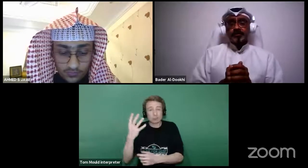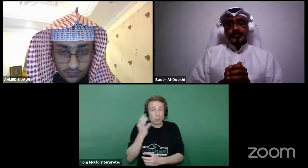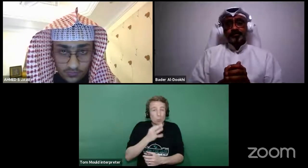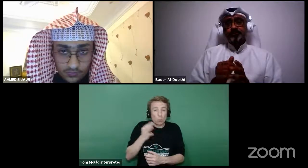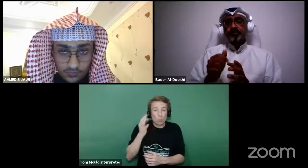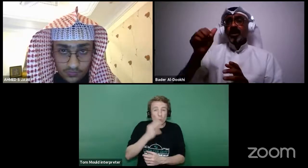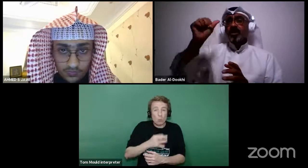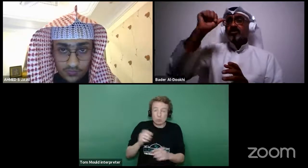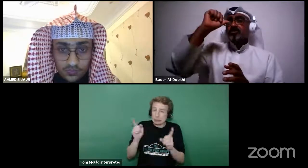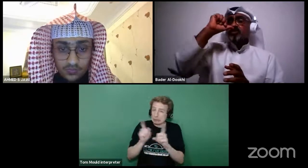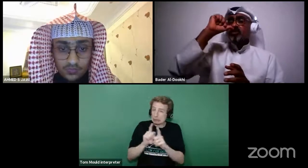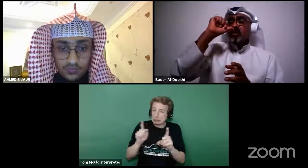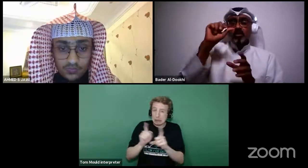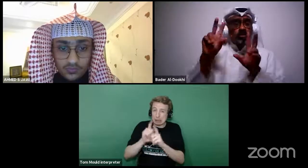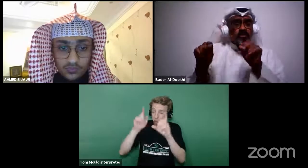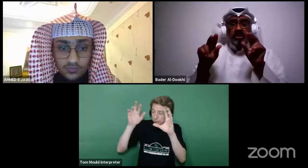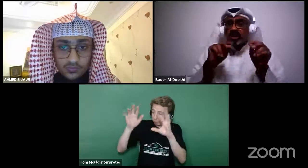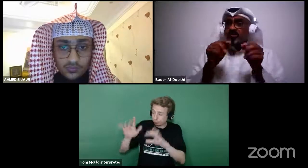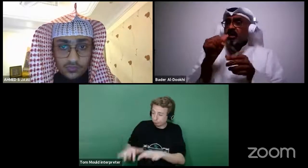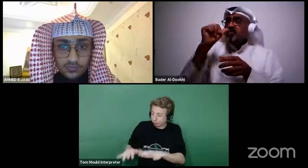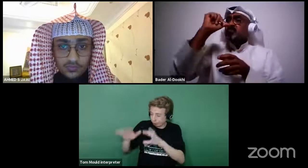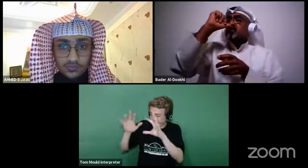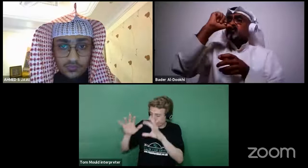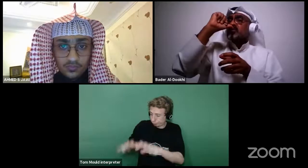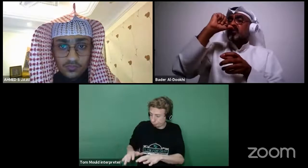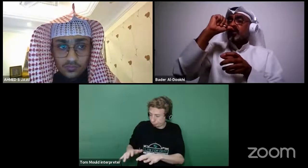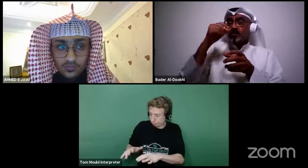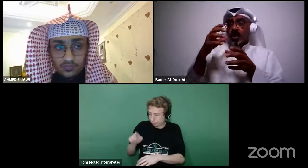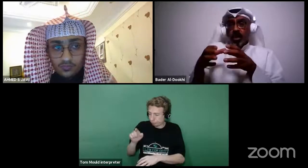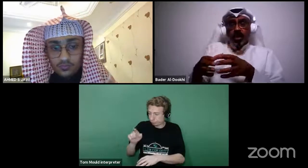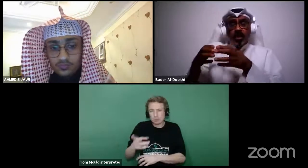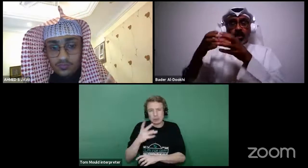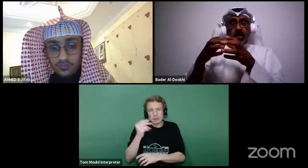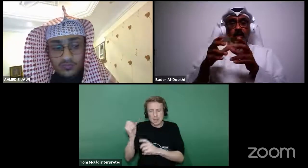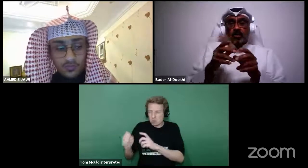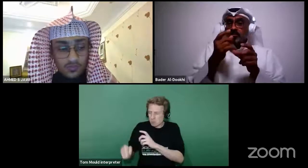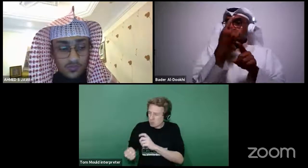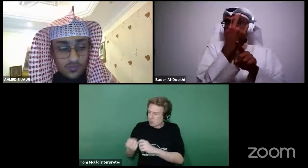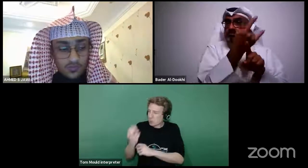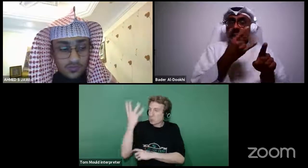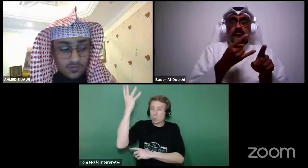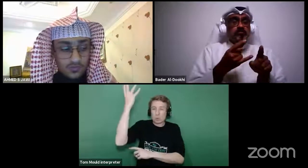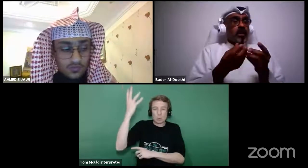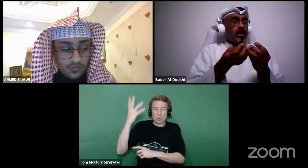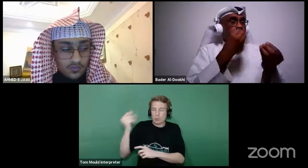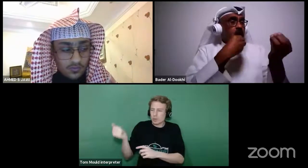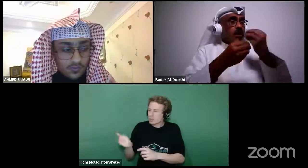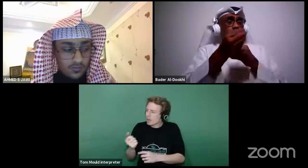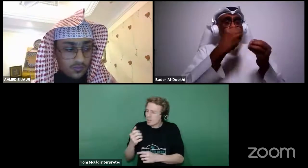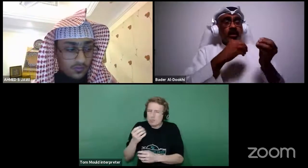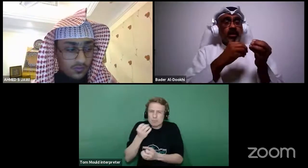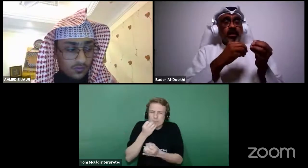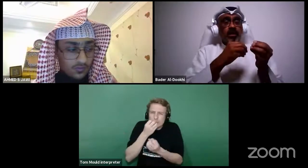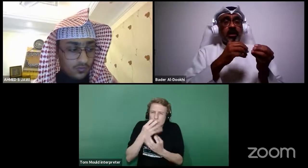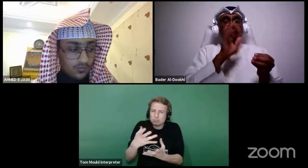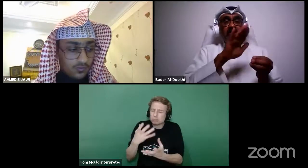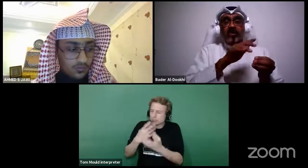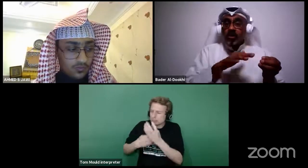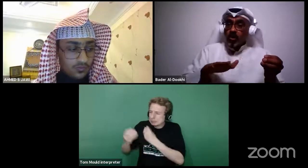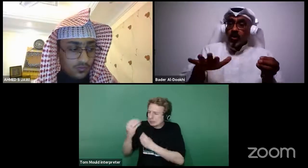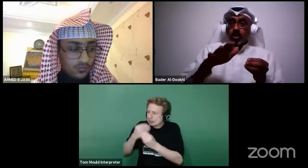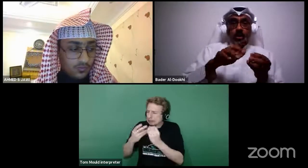with the same water, yet some of them we make more excellent than others to eat. Verily, in these things are proofs